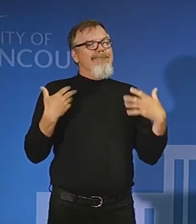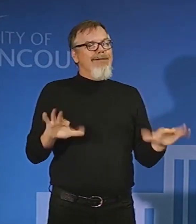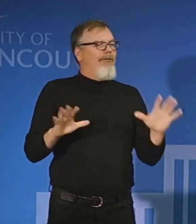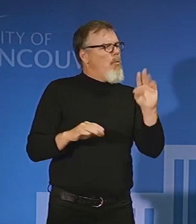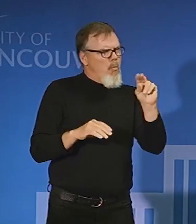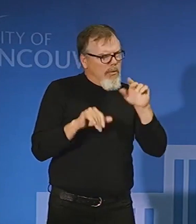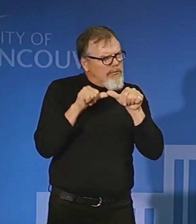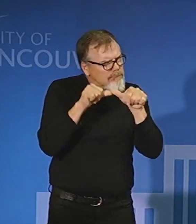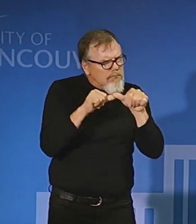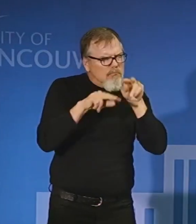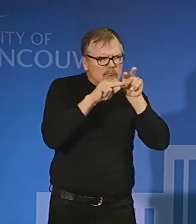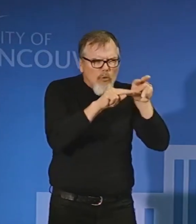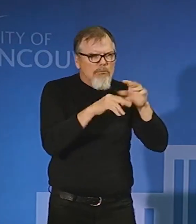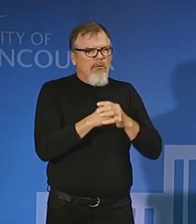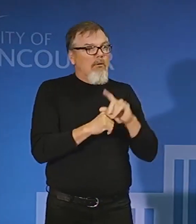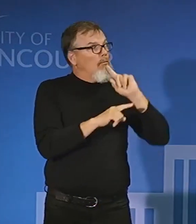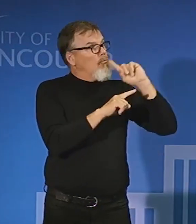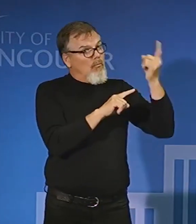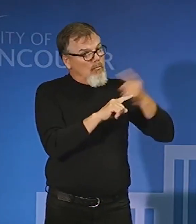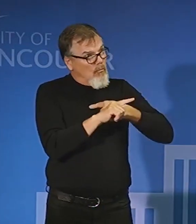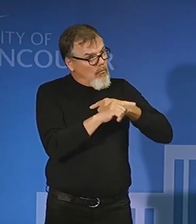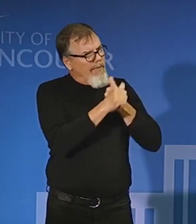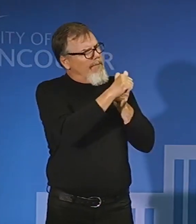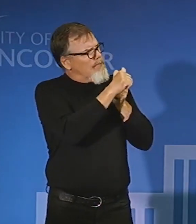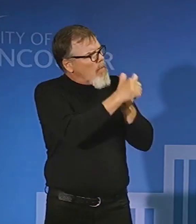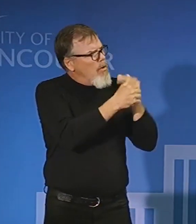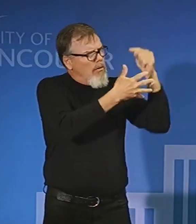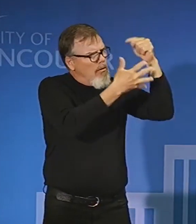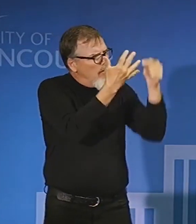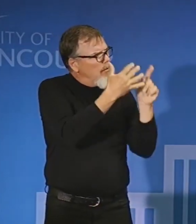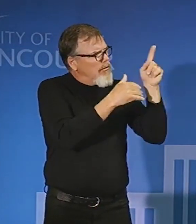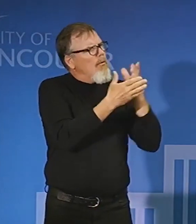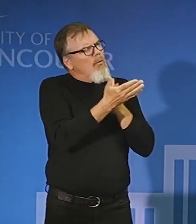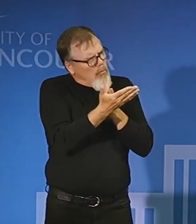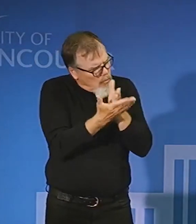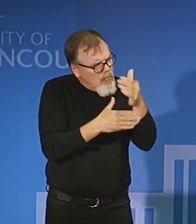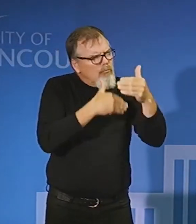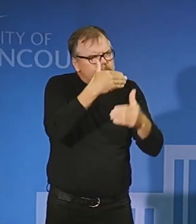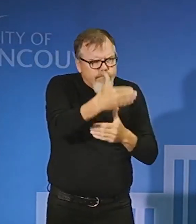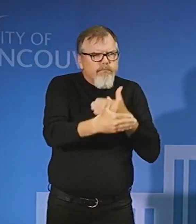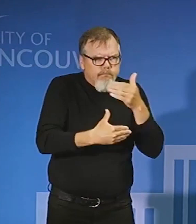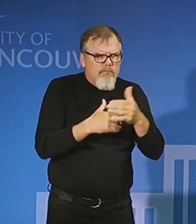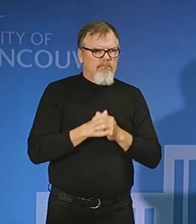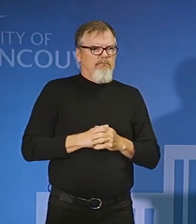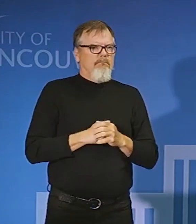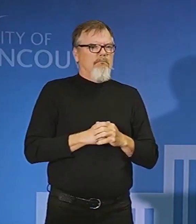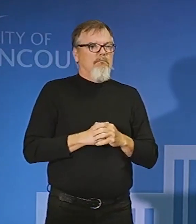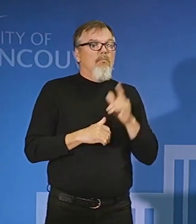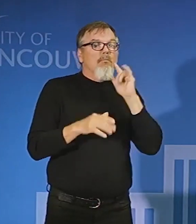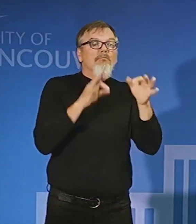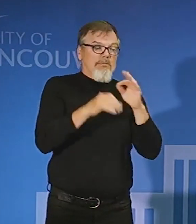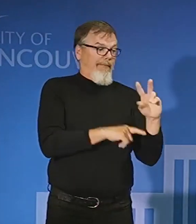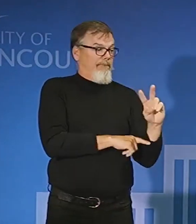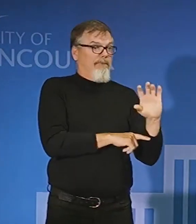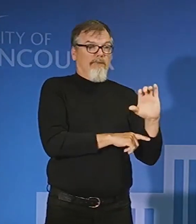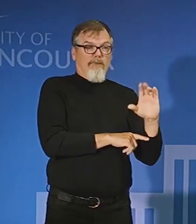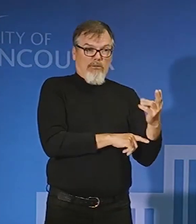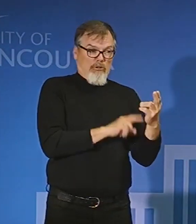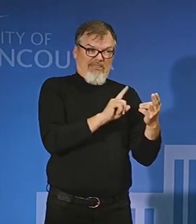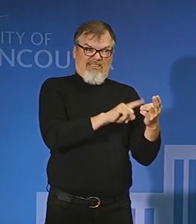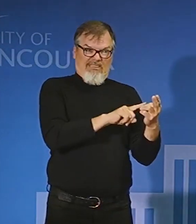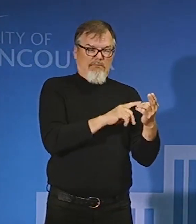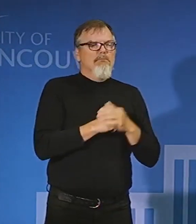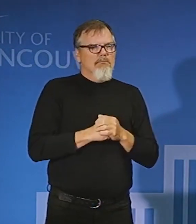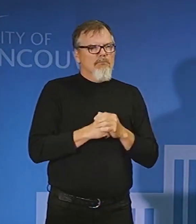society. So just to give you an update on where we are within our health authority, since the beginning of the pandemic, we've reported now